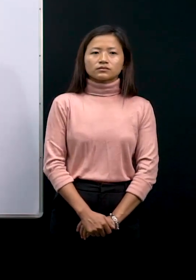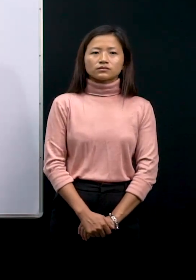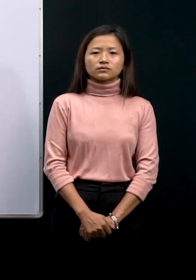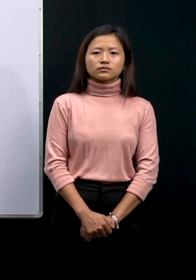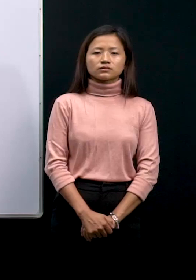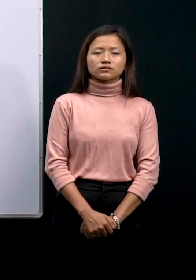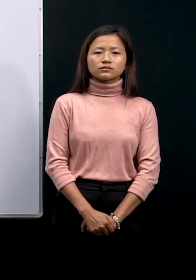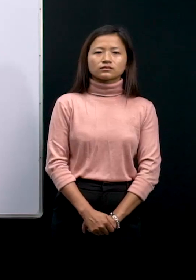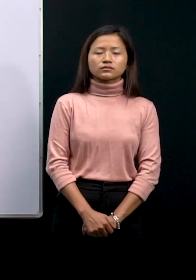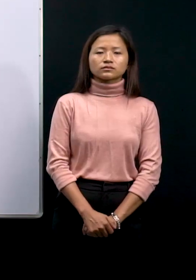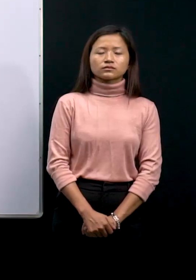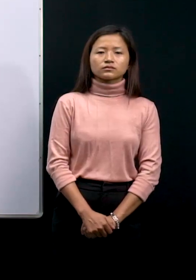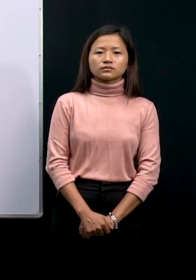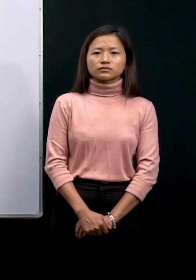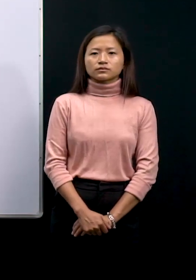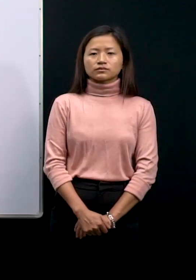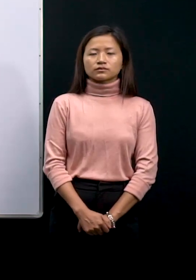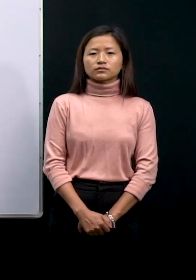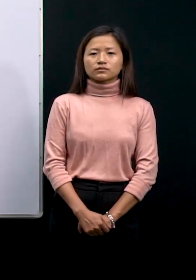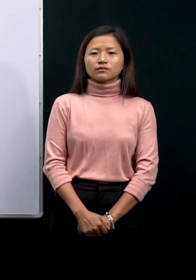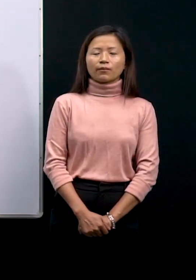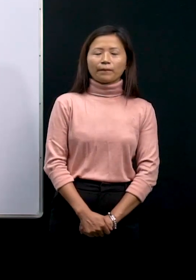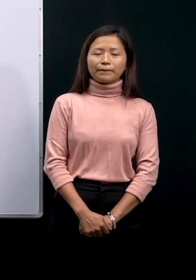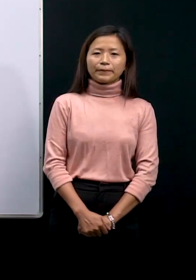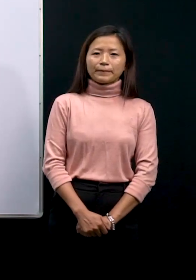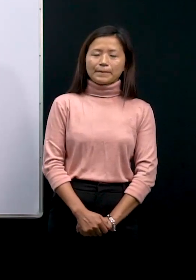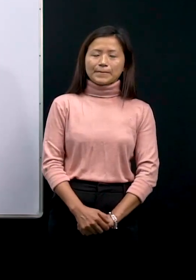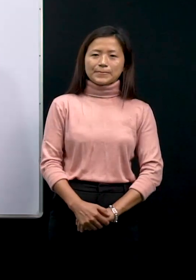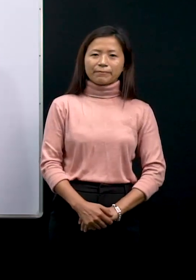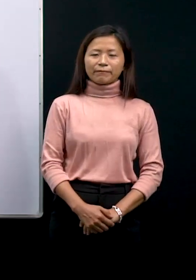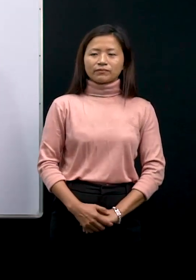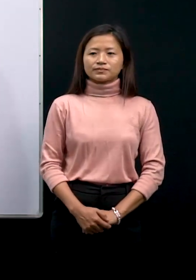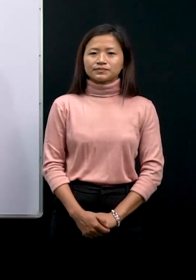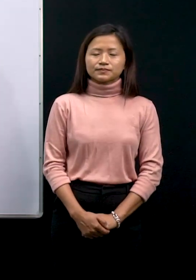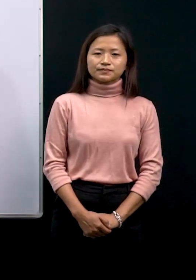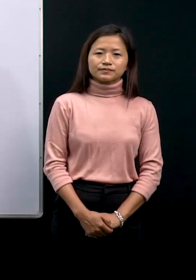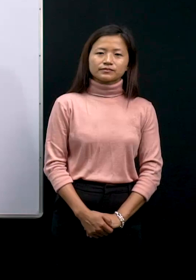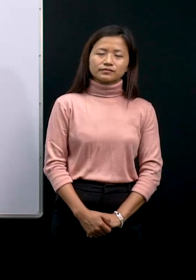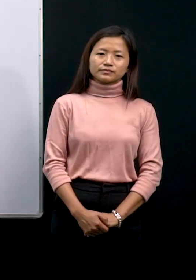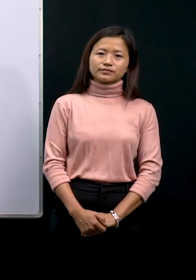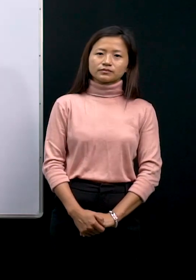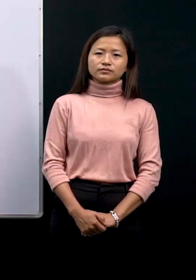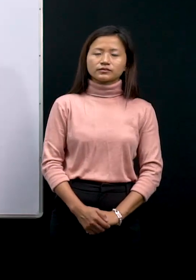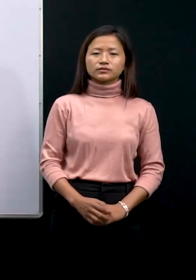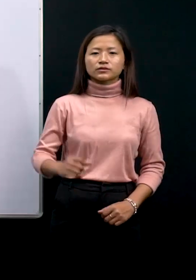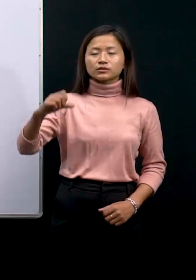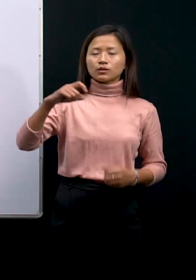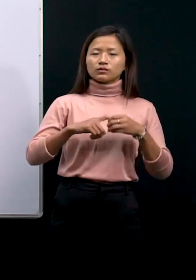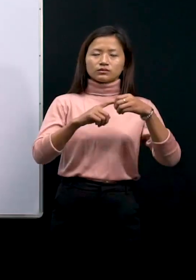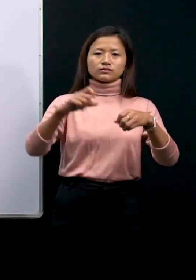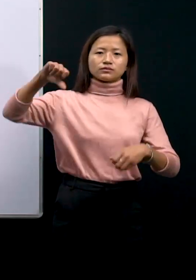Okay. Question number 9